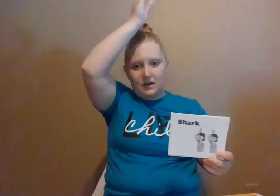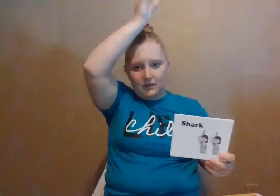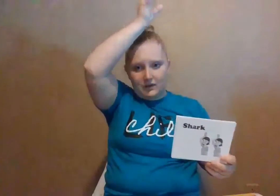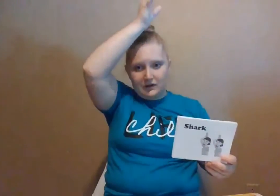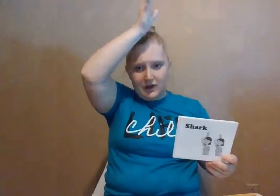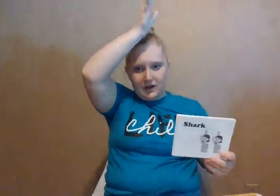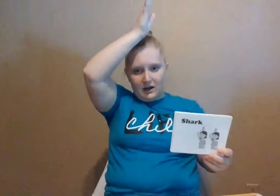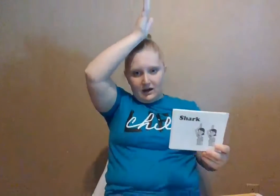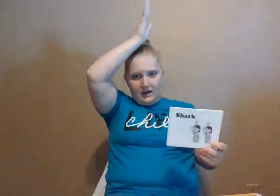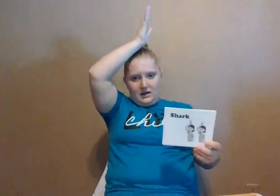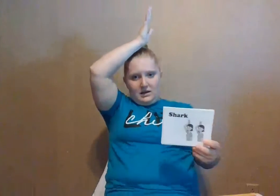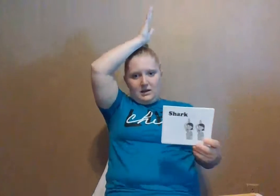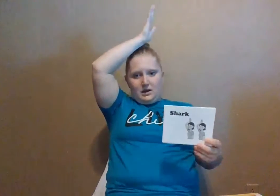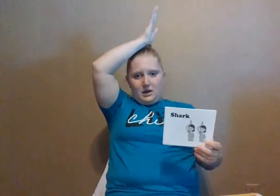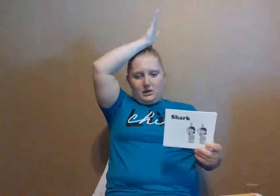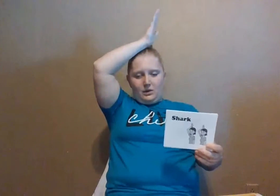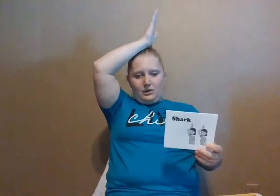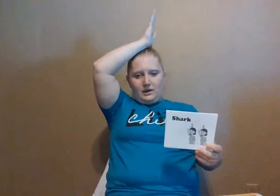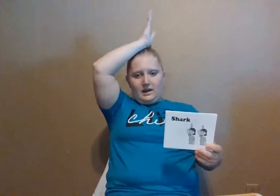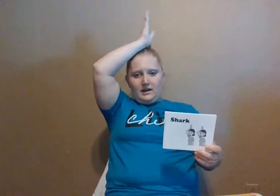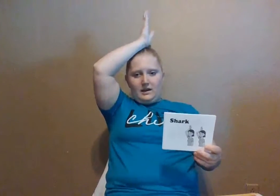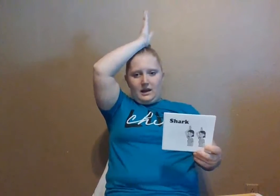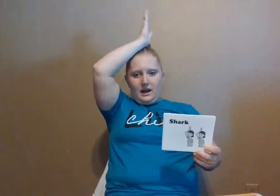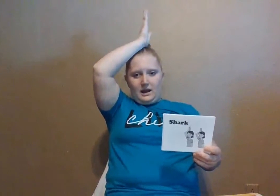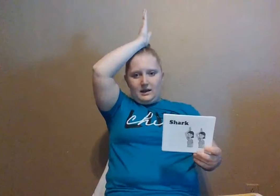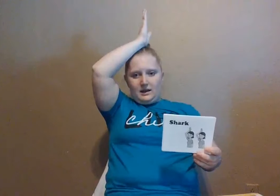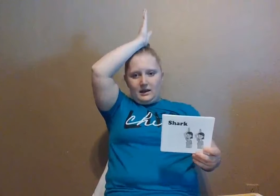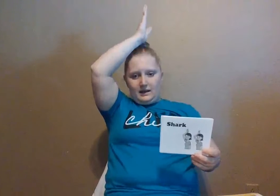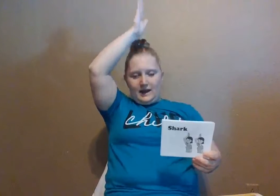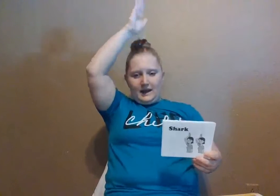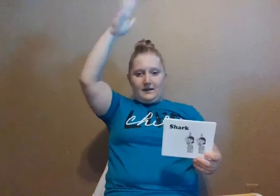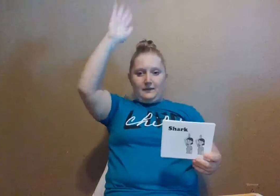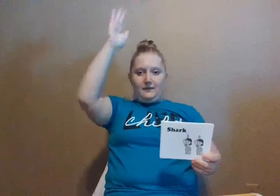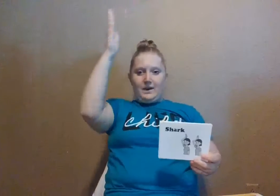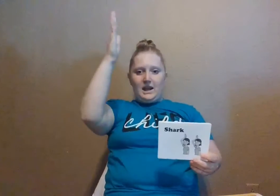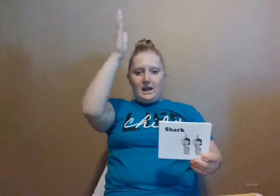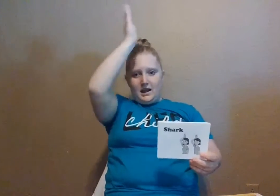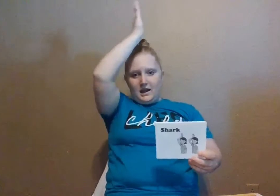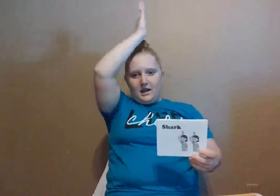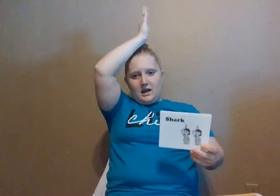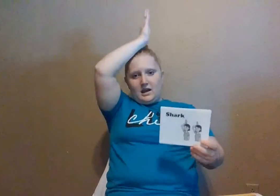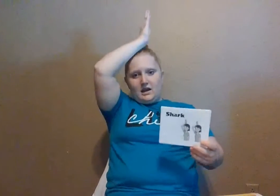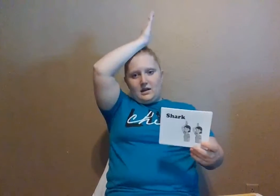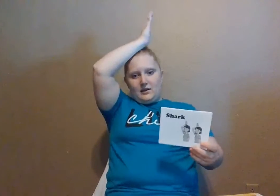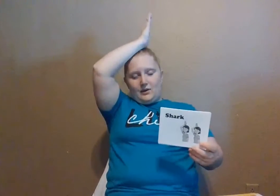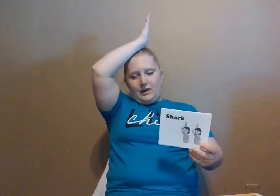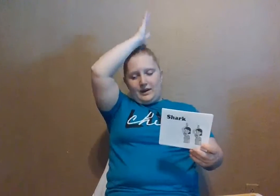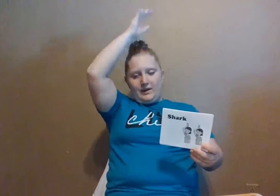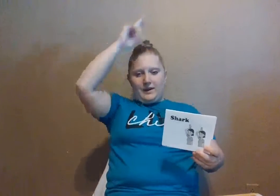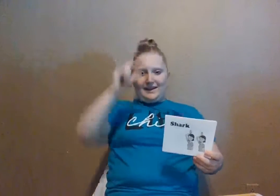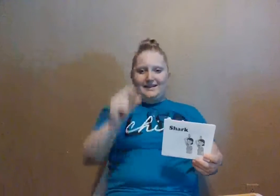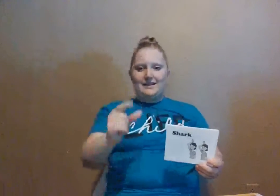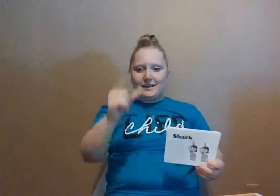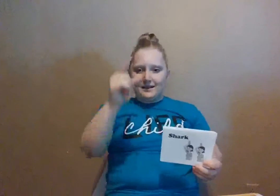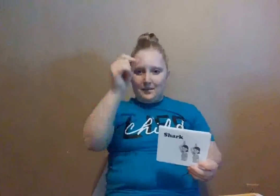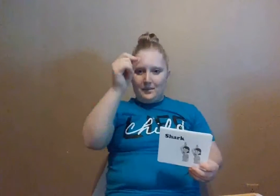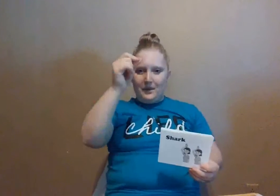for shark, hold your hand like it's a fin, or the thing that sticks up out